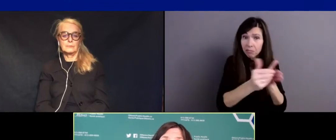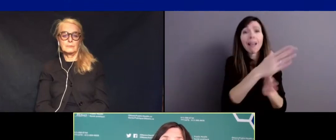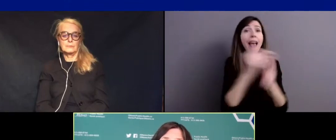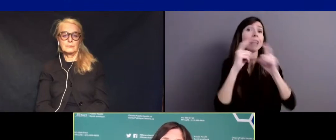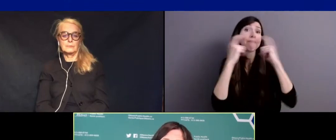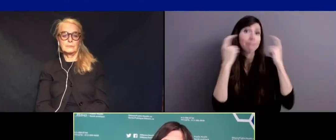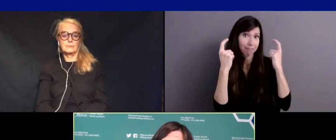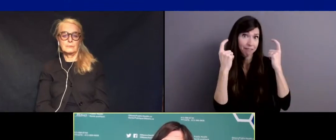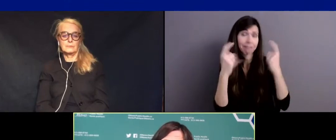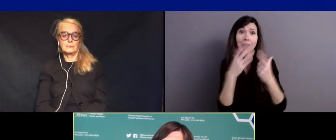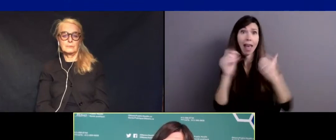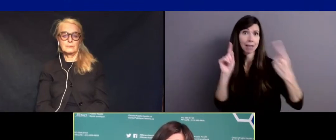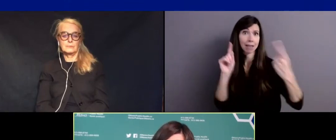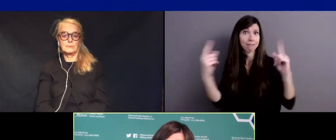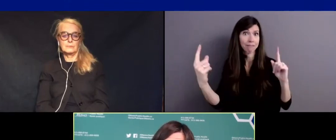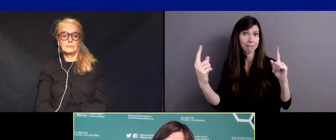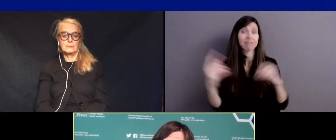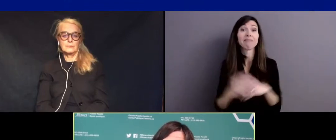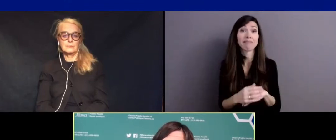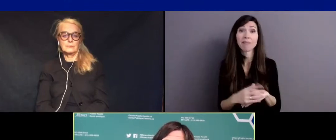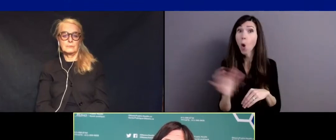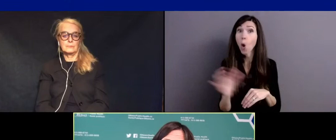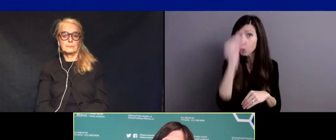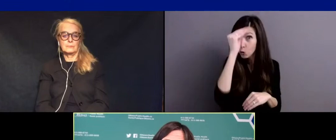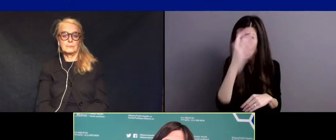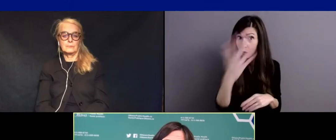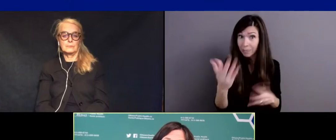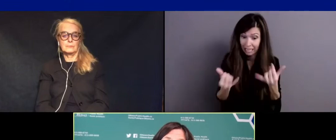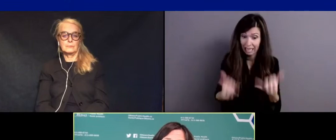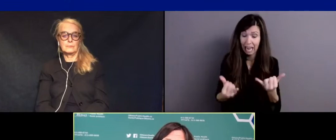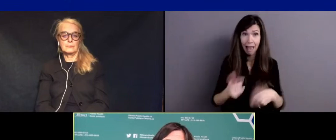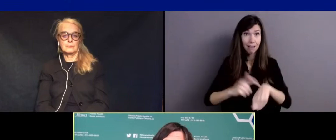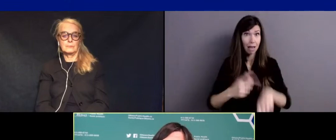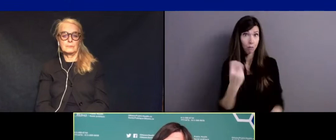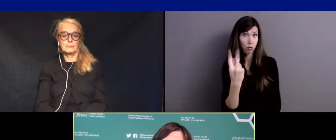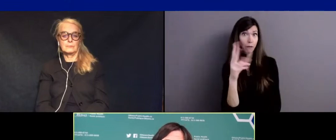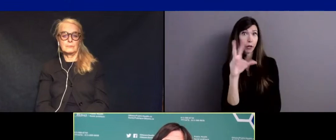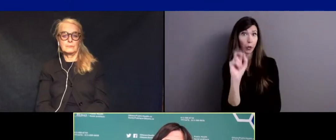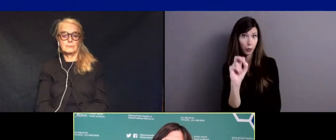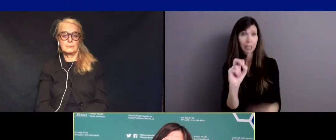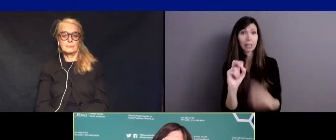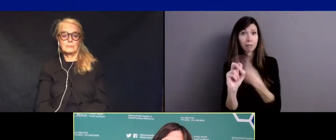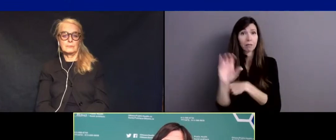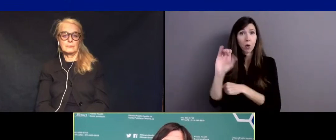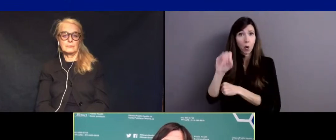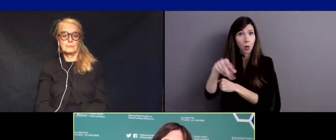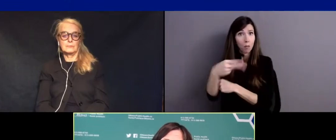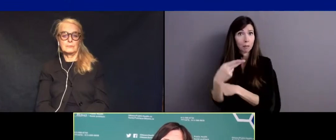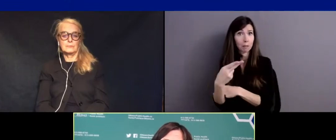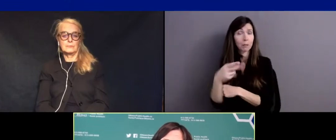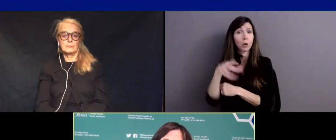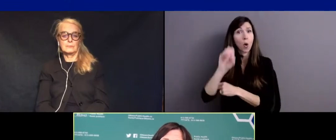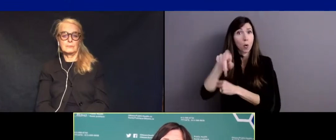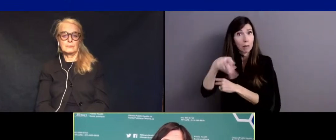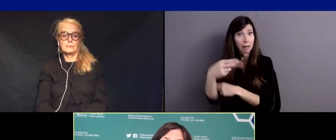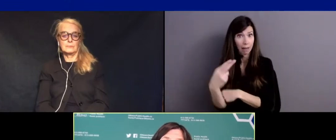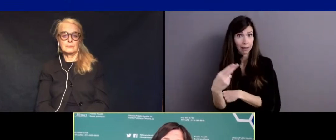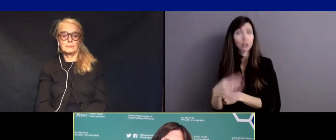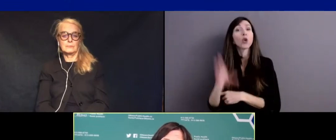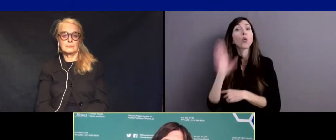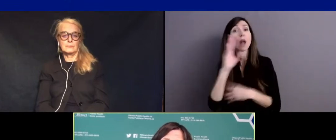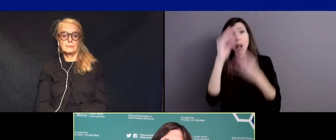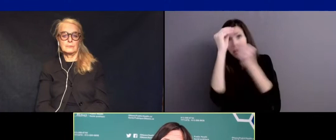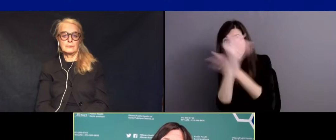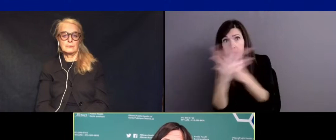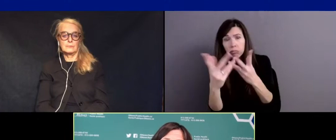Lastly, starting at 12:30 today, Ottawa Public Health will be reporting on the number of outbreaks in sports and